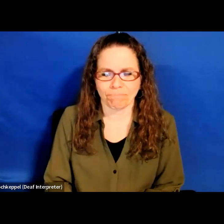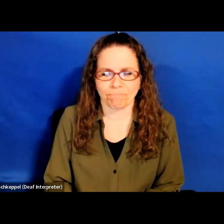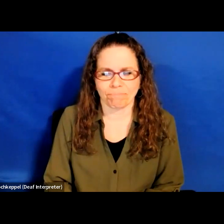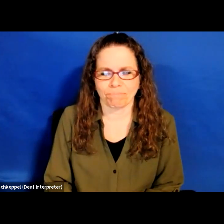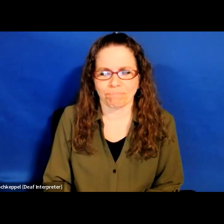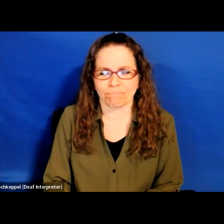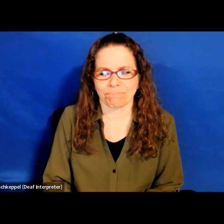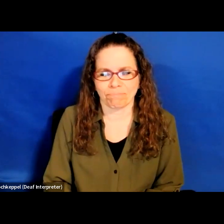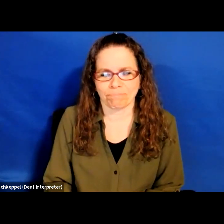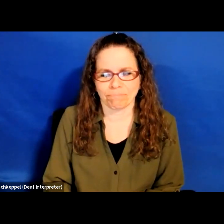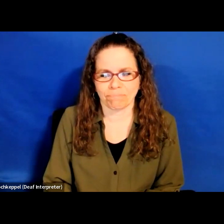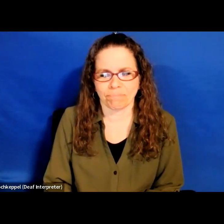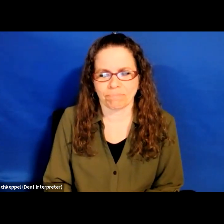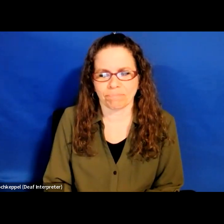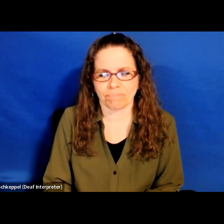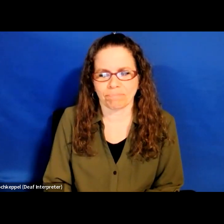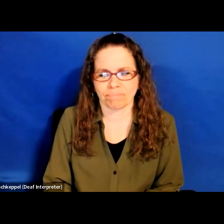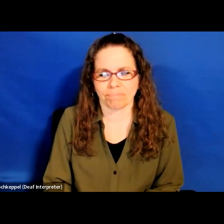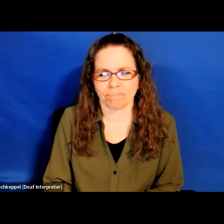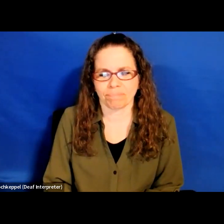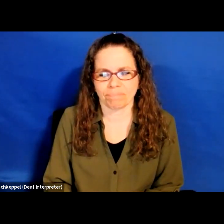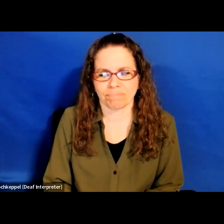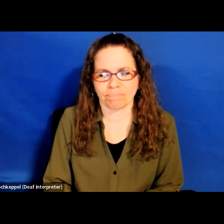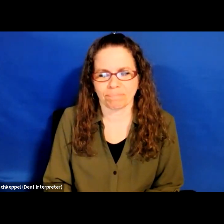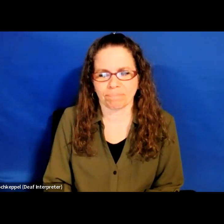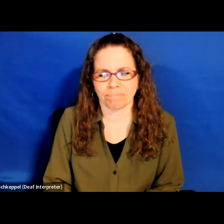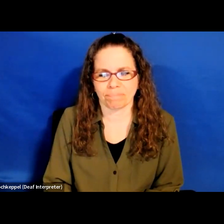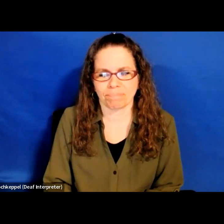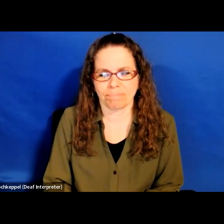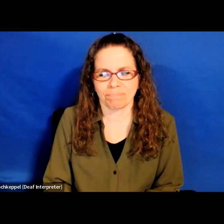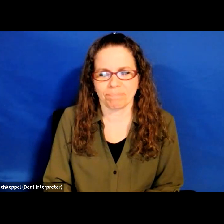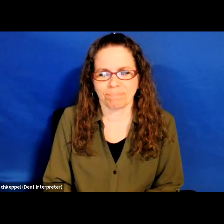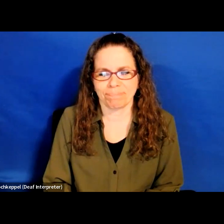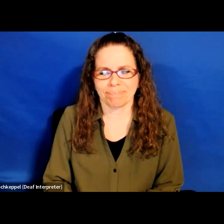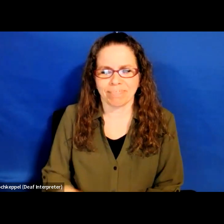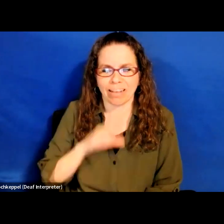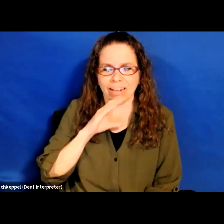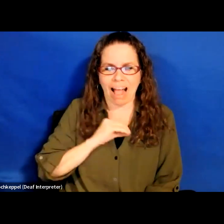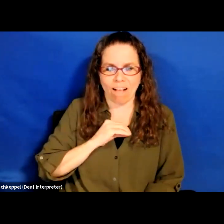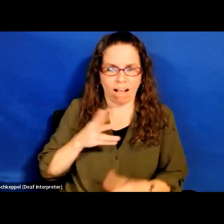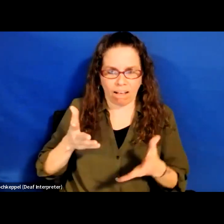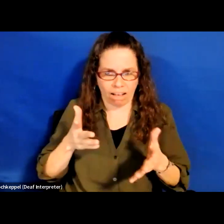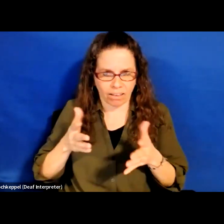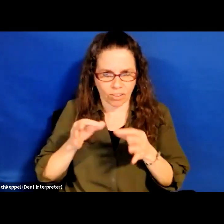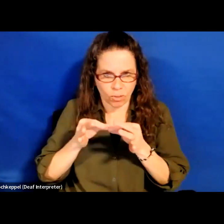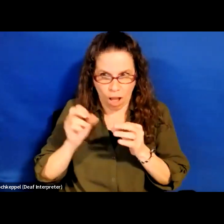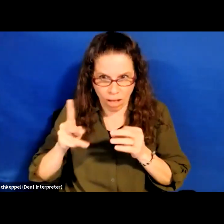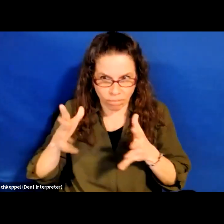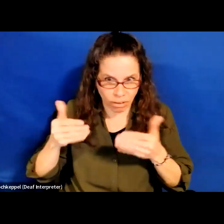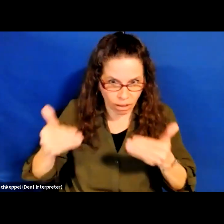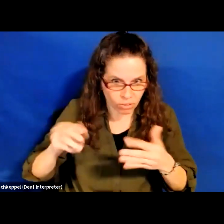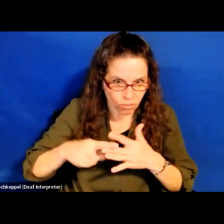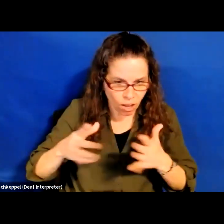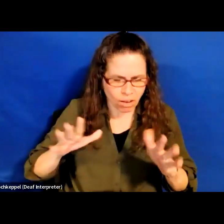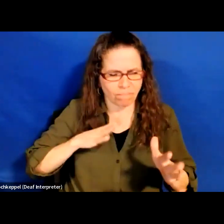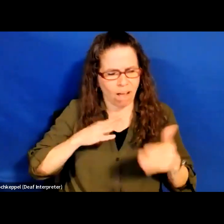Are we switching interpreters? We're good. Oh, good. All right. So our unfinished business was to review our